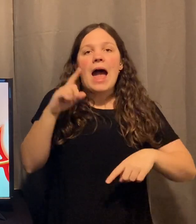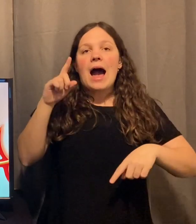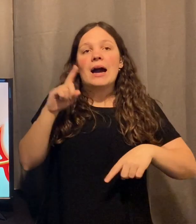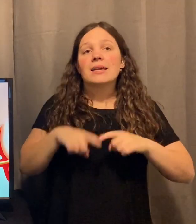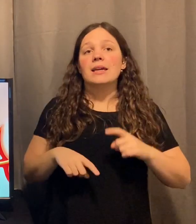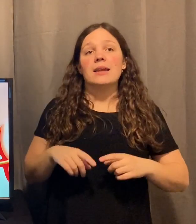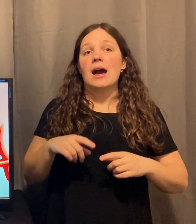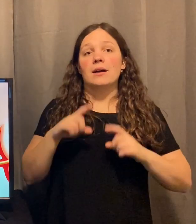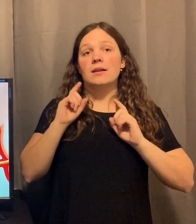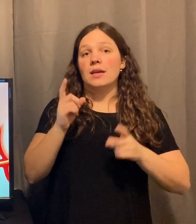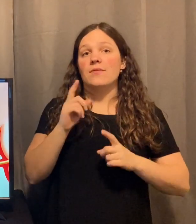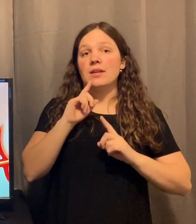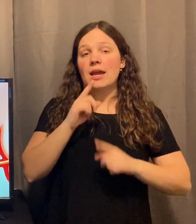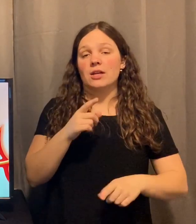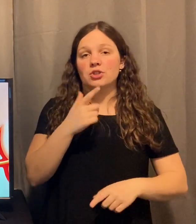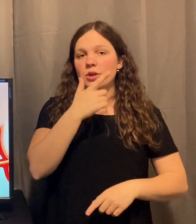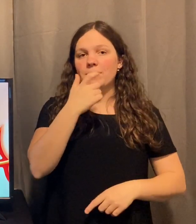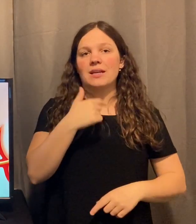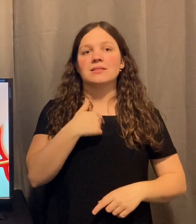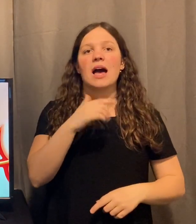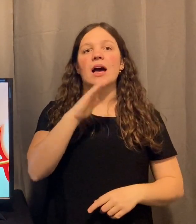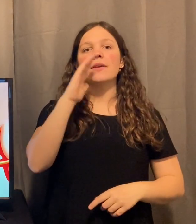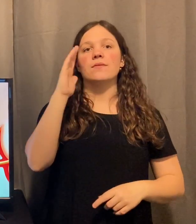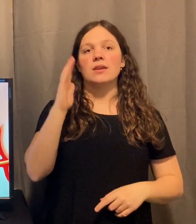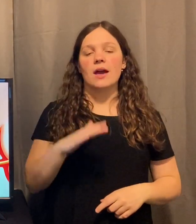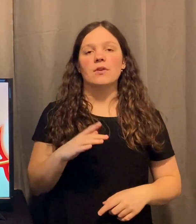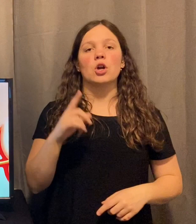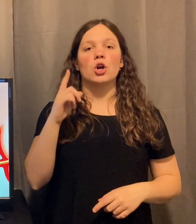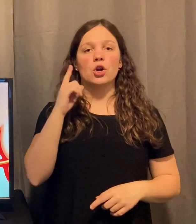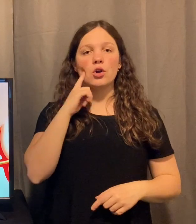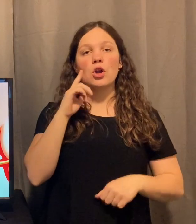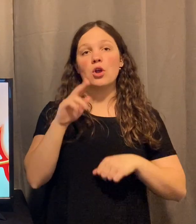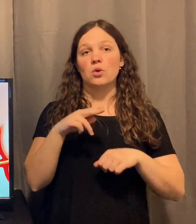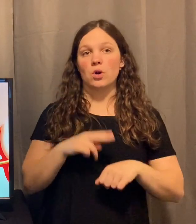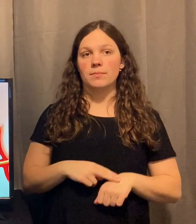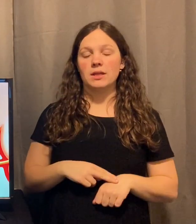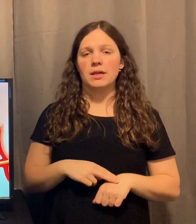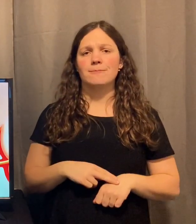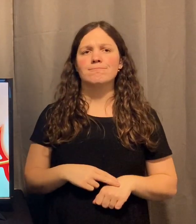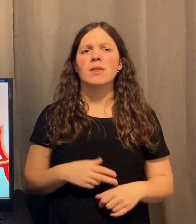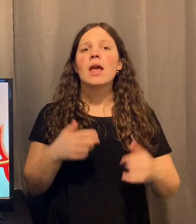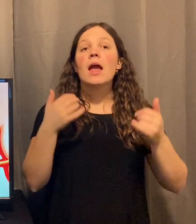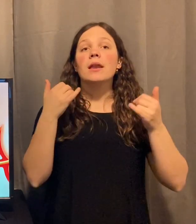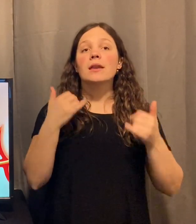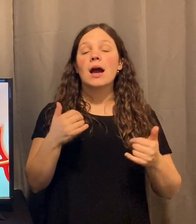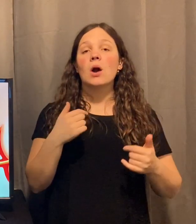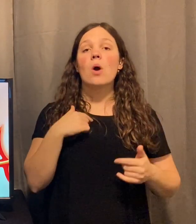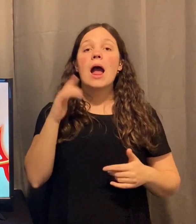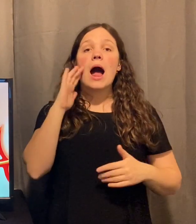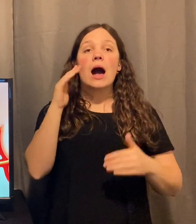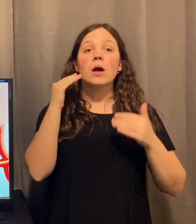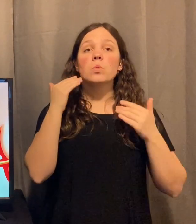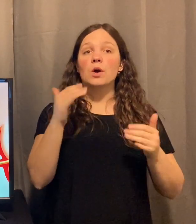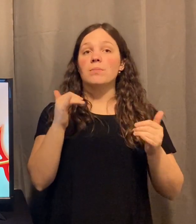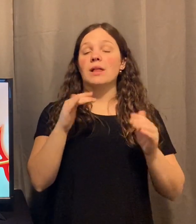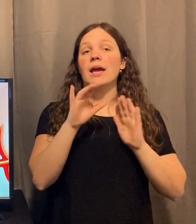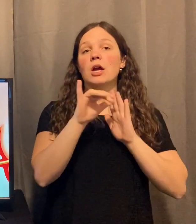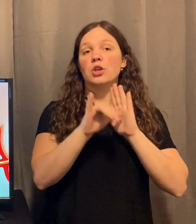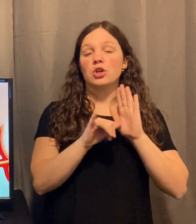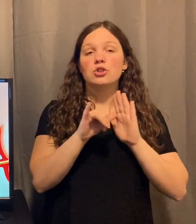I cannot give an answer because I've never heard normally. Now I will play a